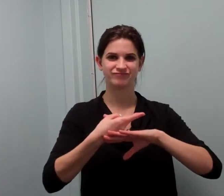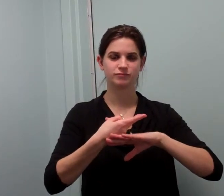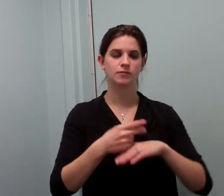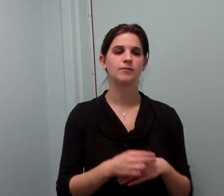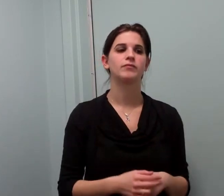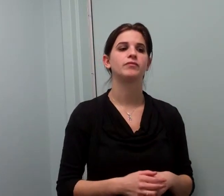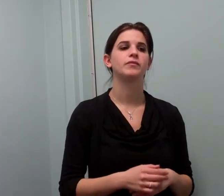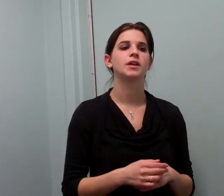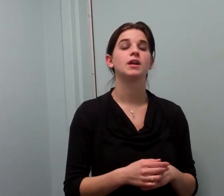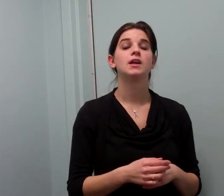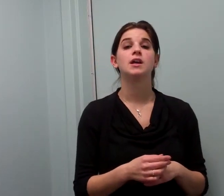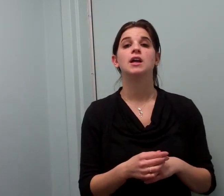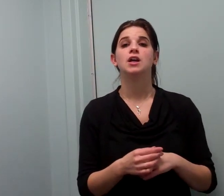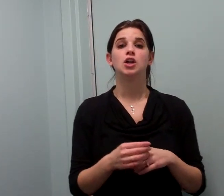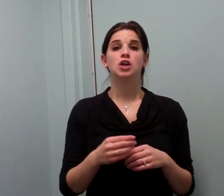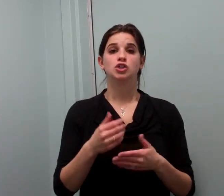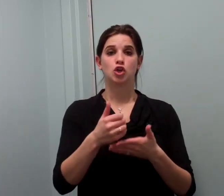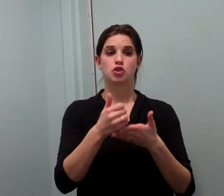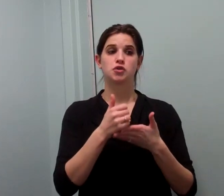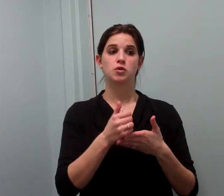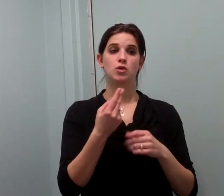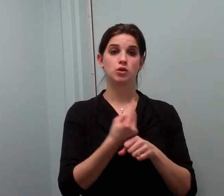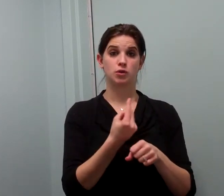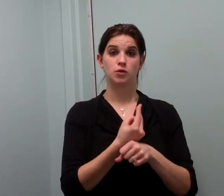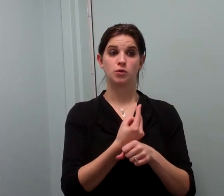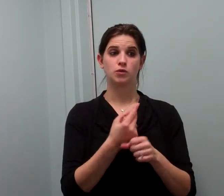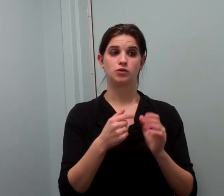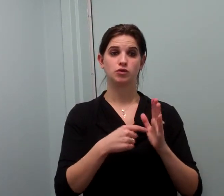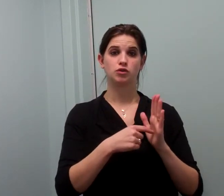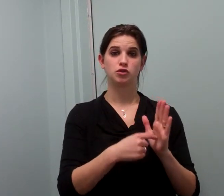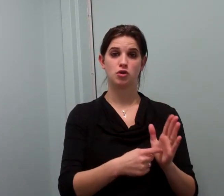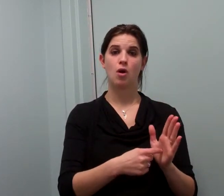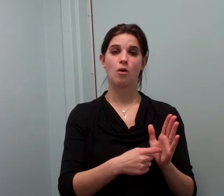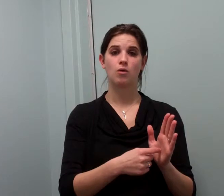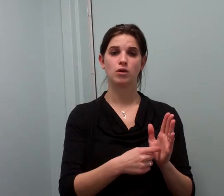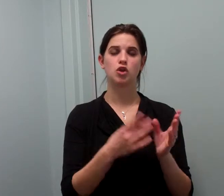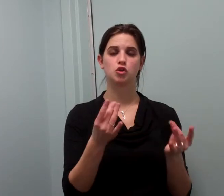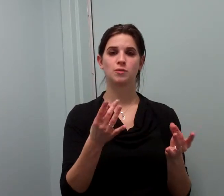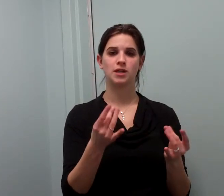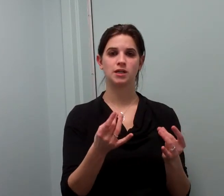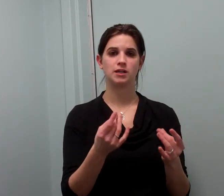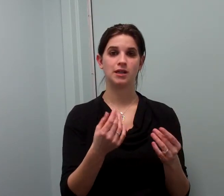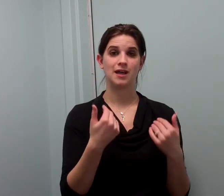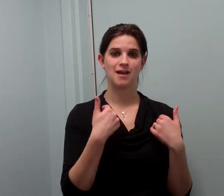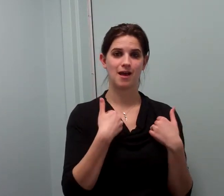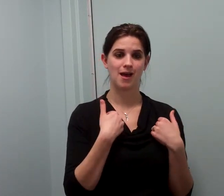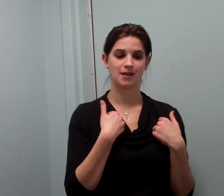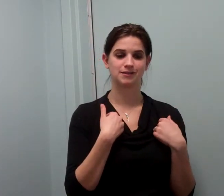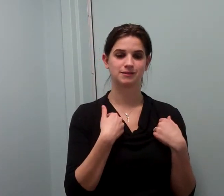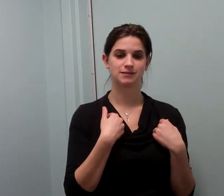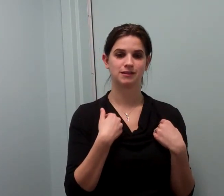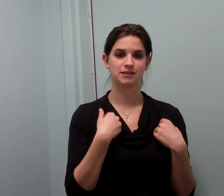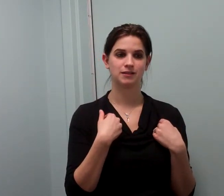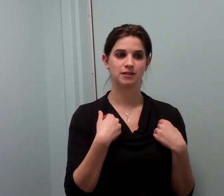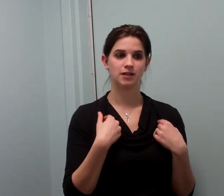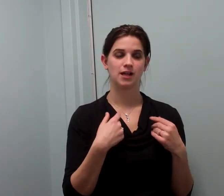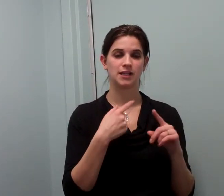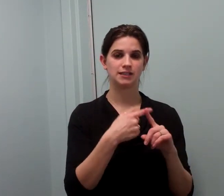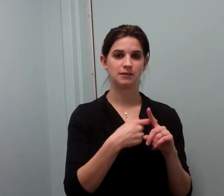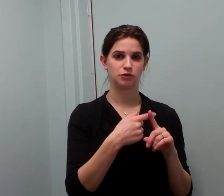wet and a dry bulb thermometer. It's not very difficult to make a wet bulb thermometer. Wrap a piece of cotton around